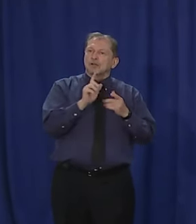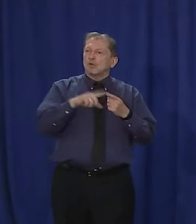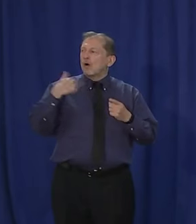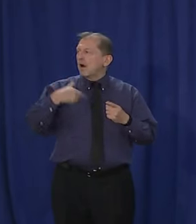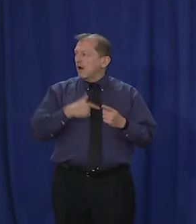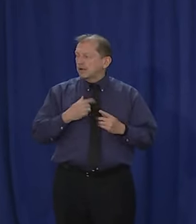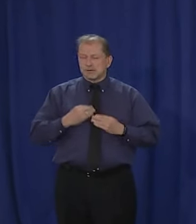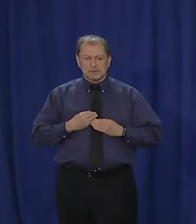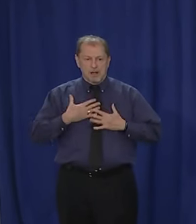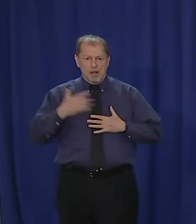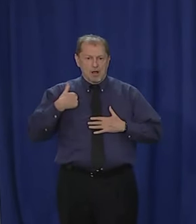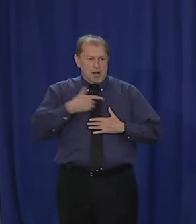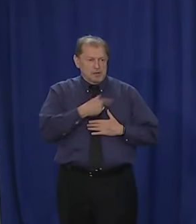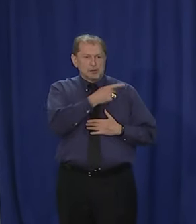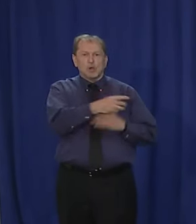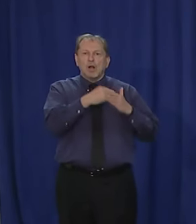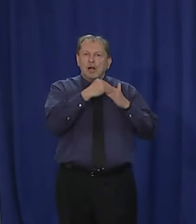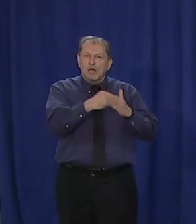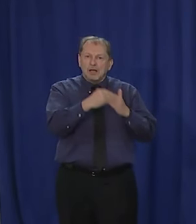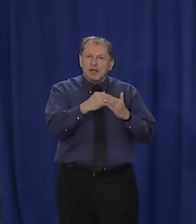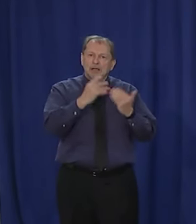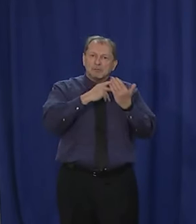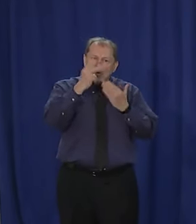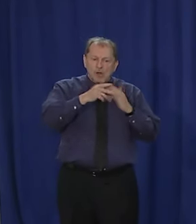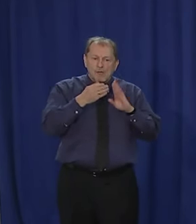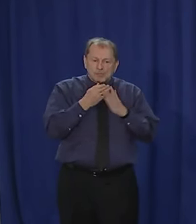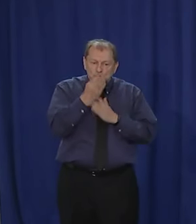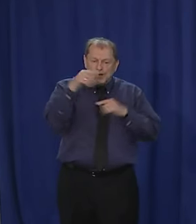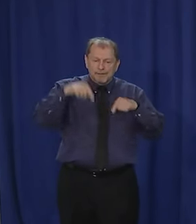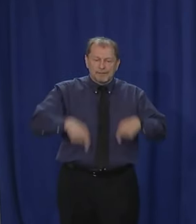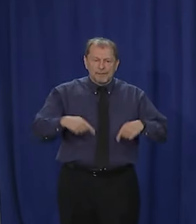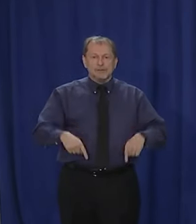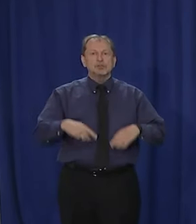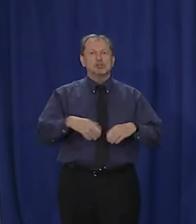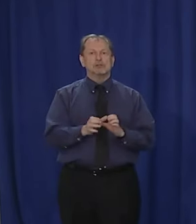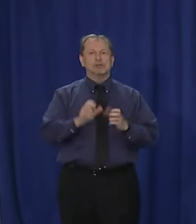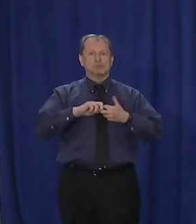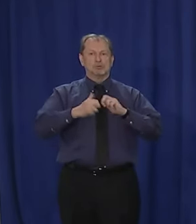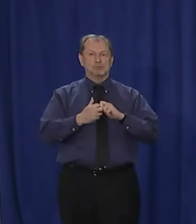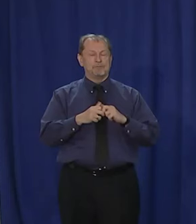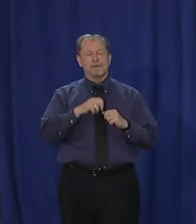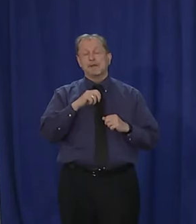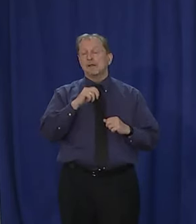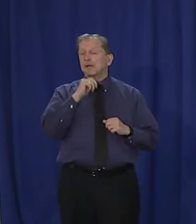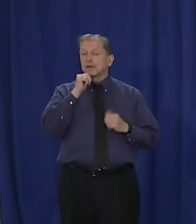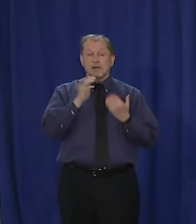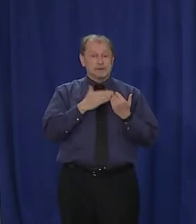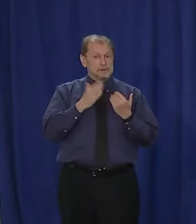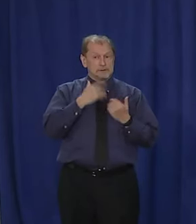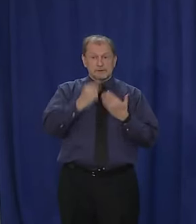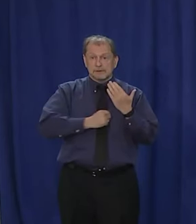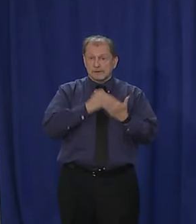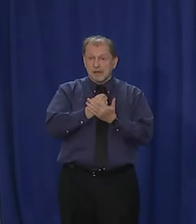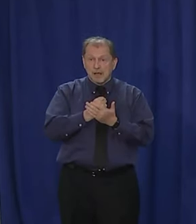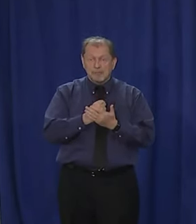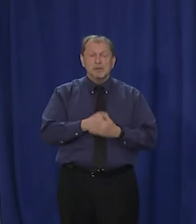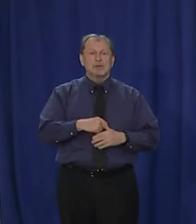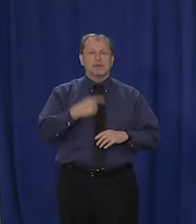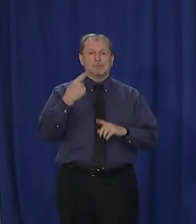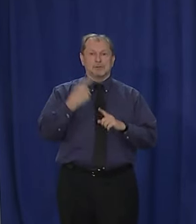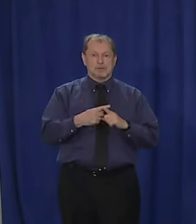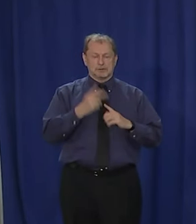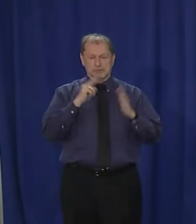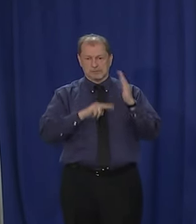to lead Chicago through this crisis. These are difficult times, no less. unpredictable as well, but you are leading us